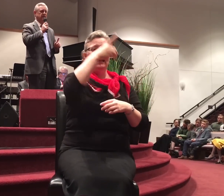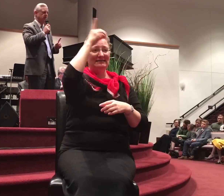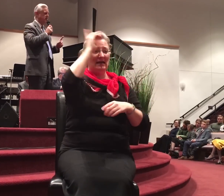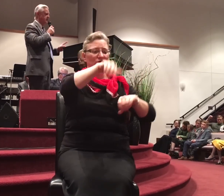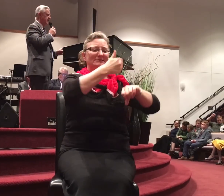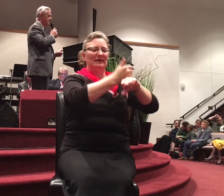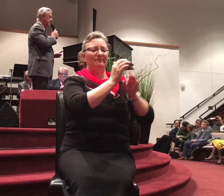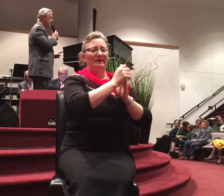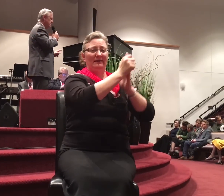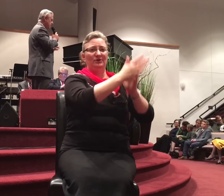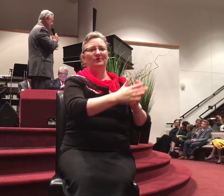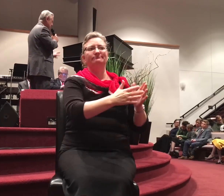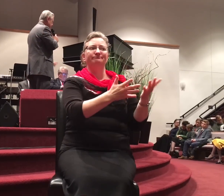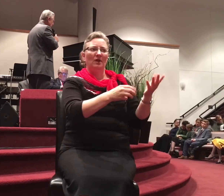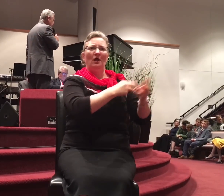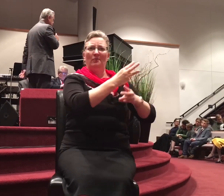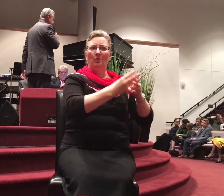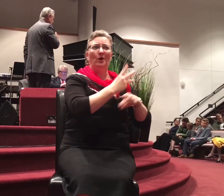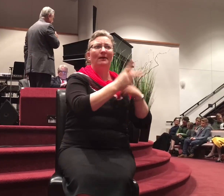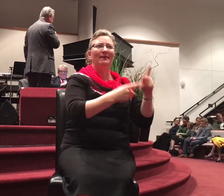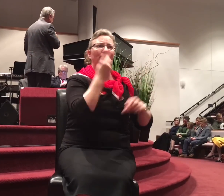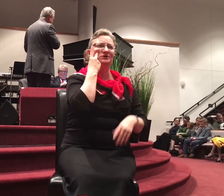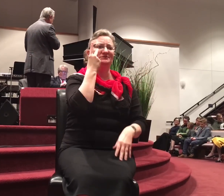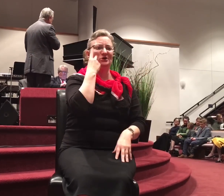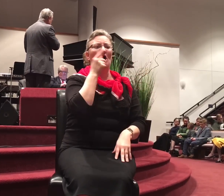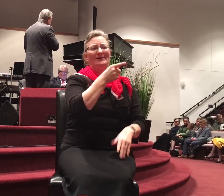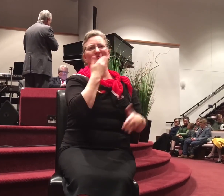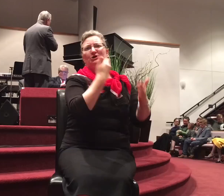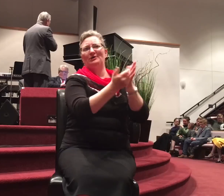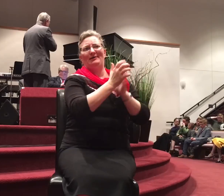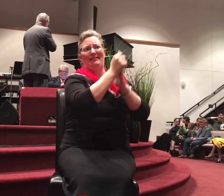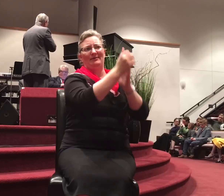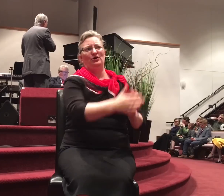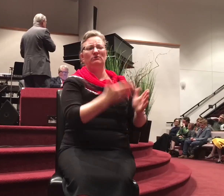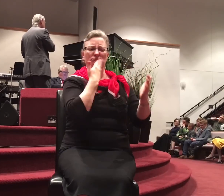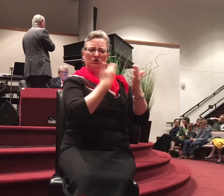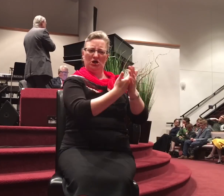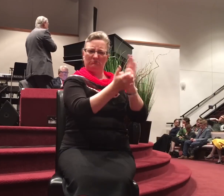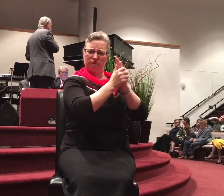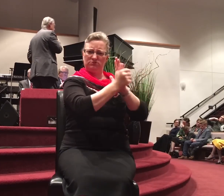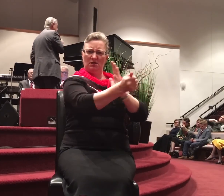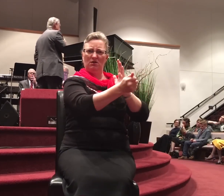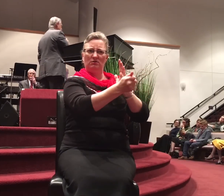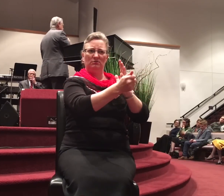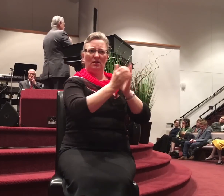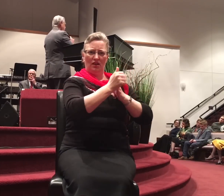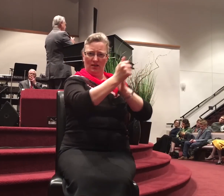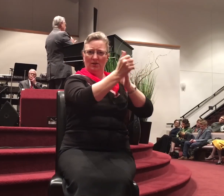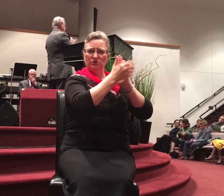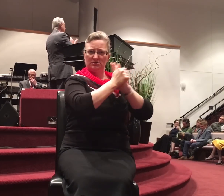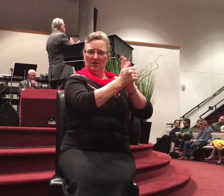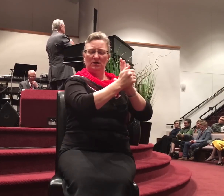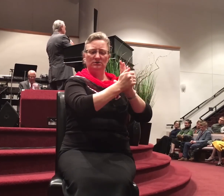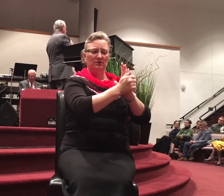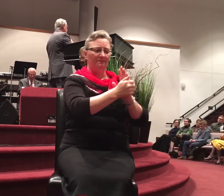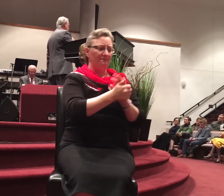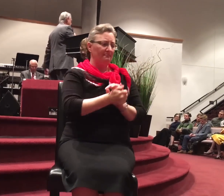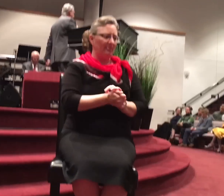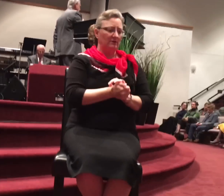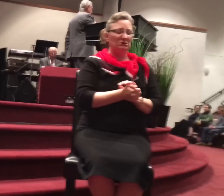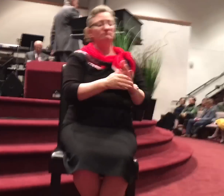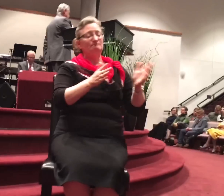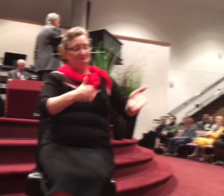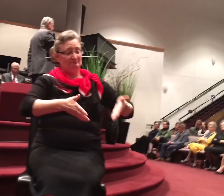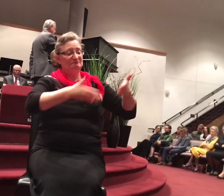the pagans could see that the hand of God was upon him. He had rare abilities and qualities of leadership. So they put him in a leadership